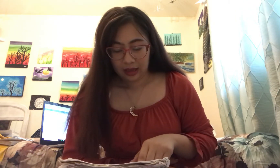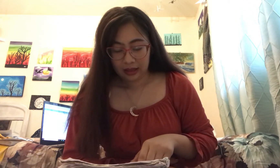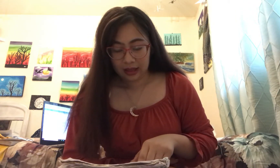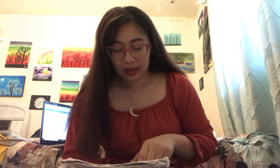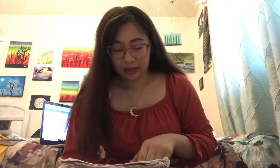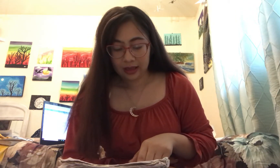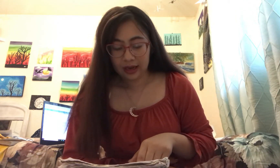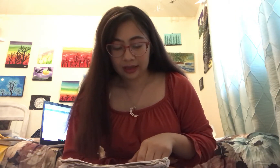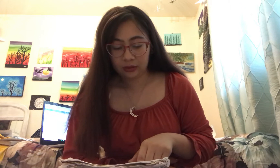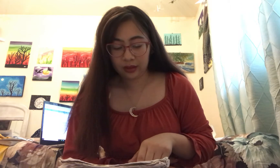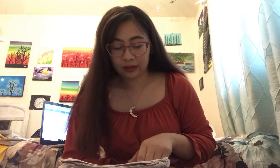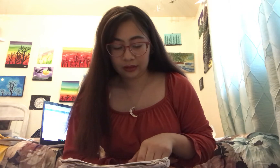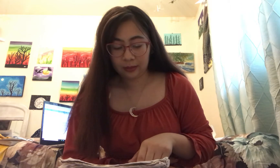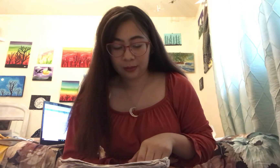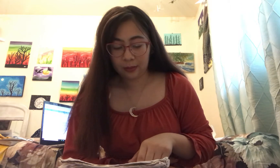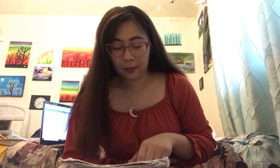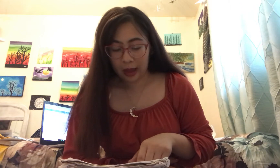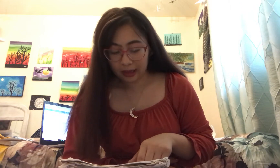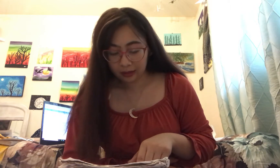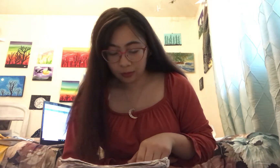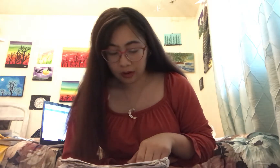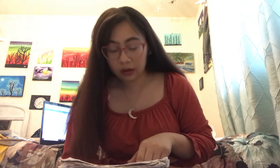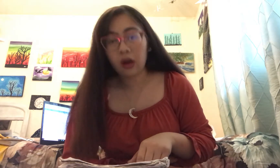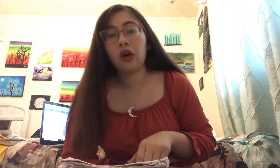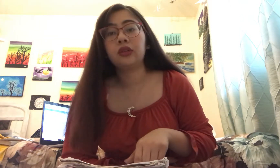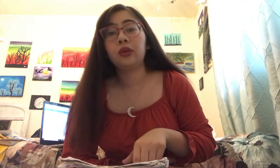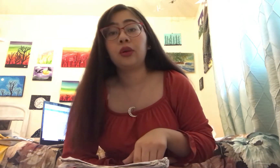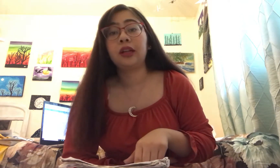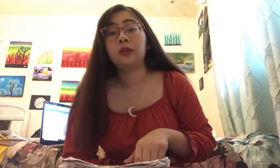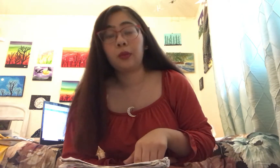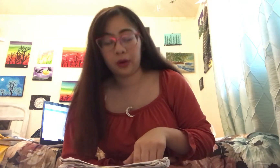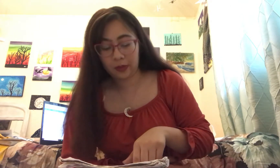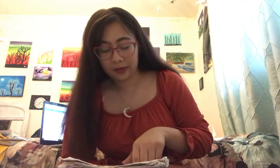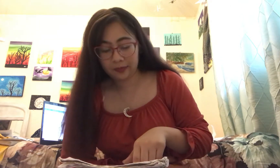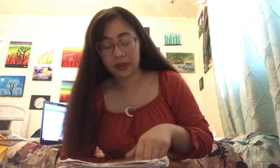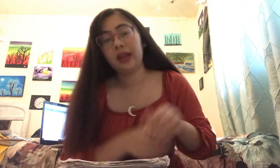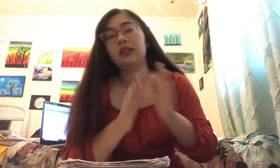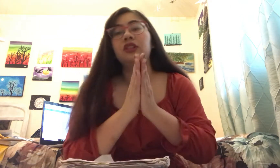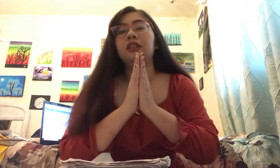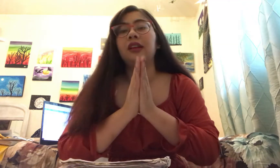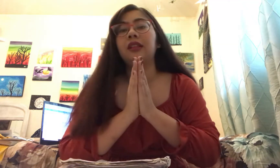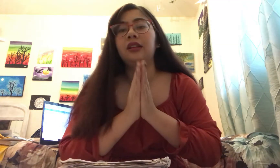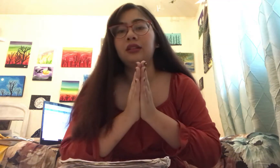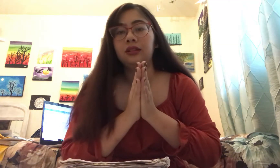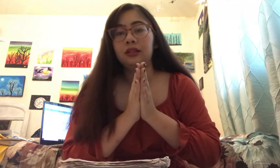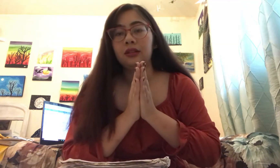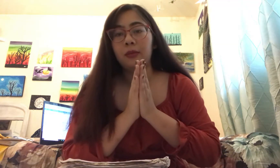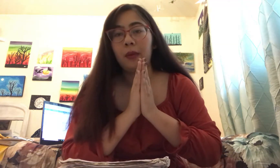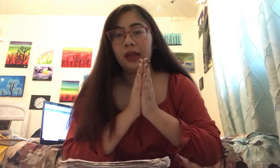And then the next one is Myanmar, also known as Burma, and it's just like this,